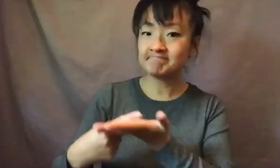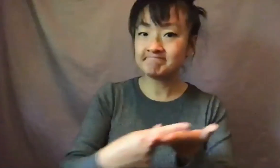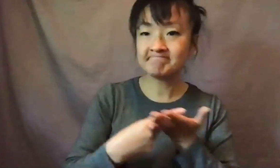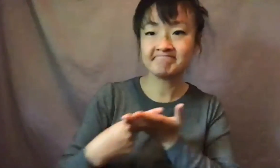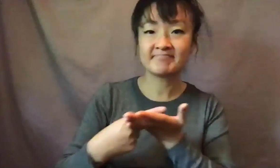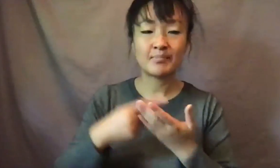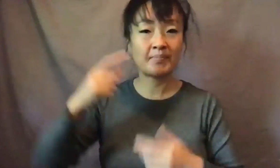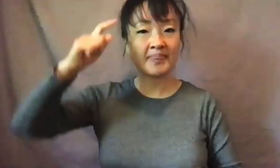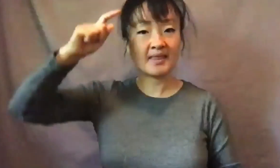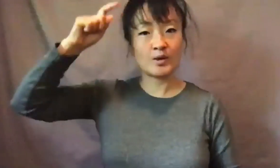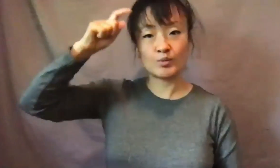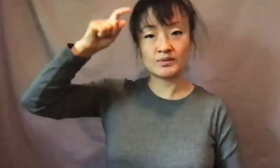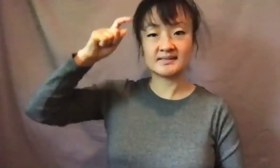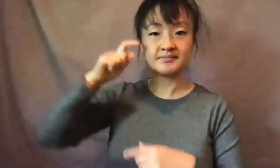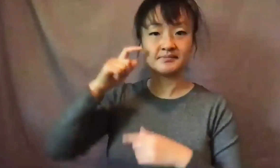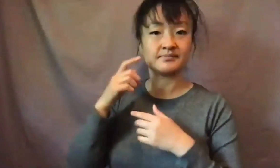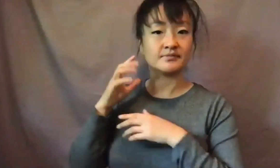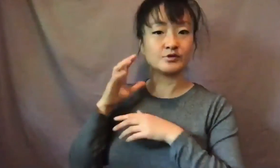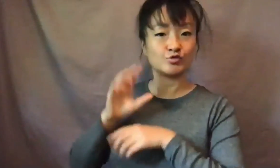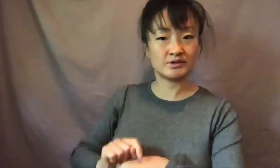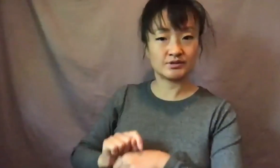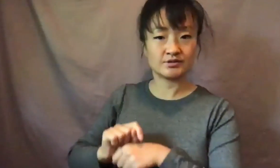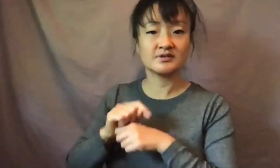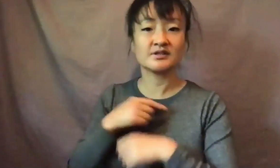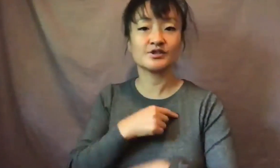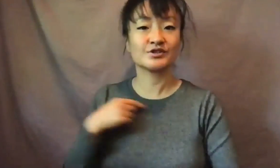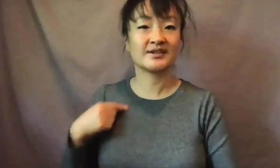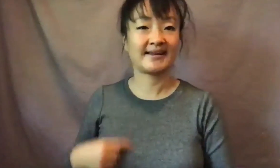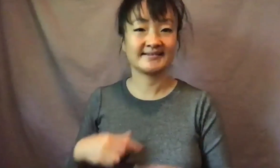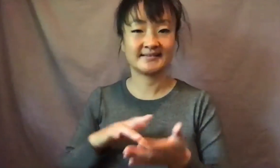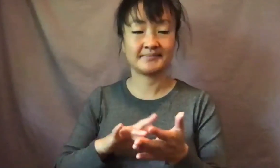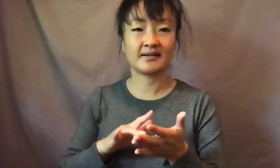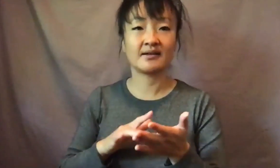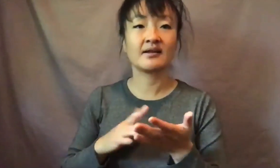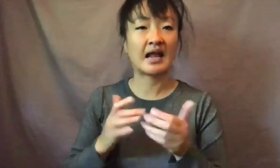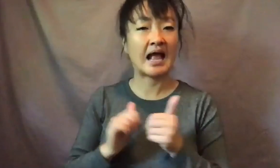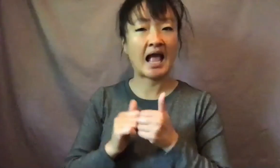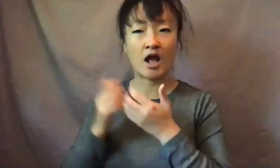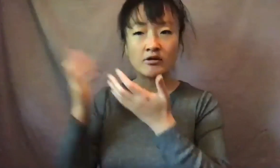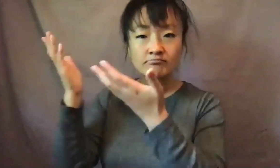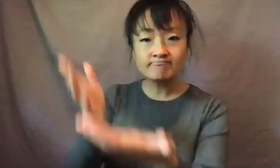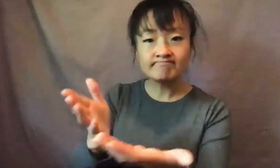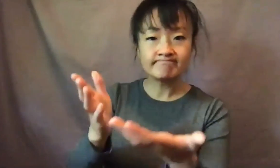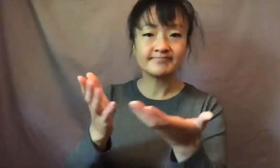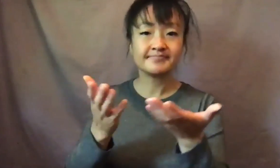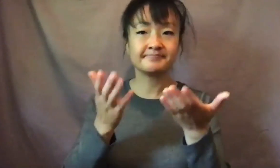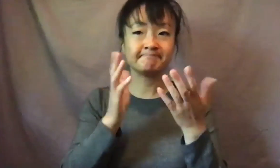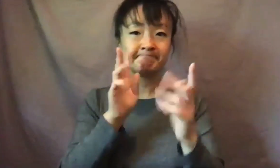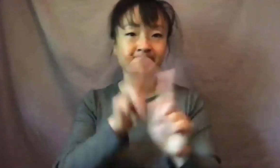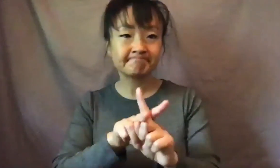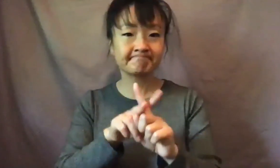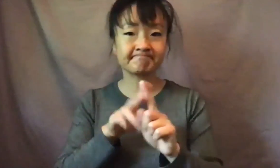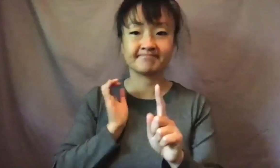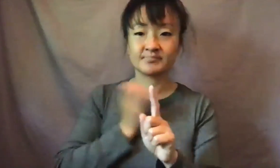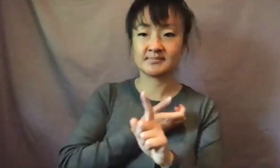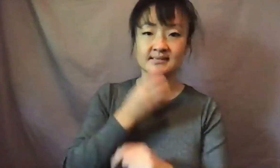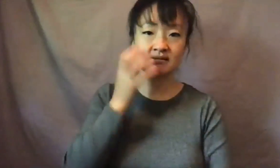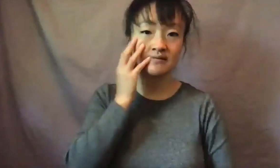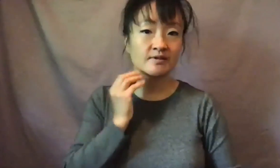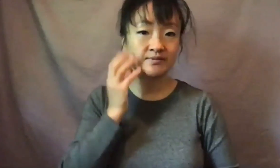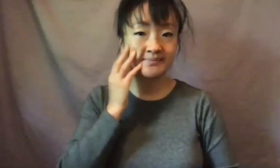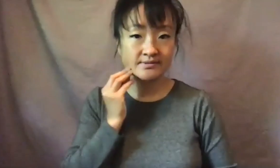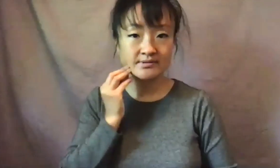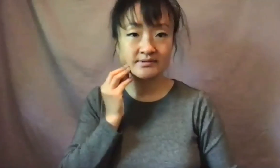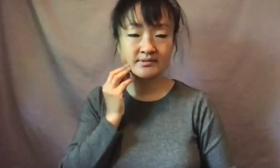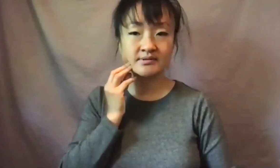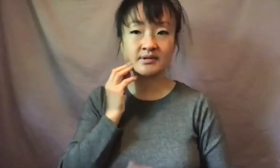wisdom traditions of Chinese medicine, and how that it is that we can bring them to our experiences and into